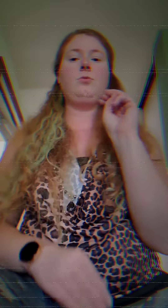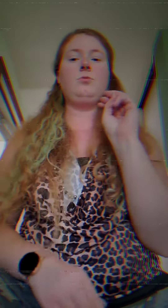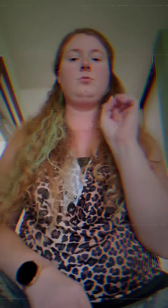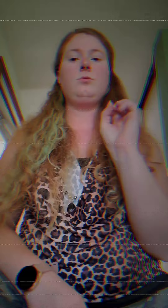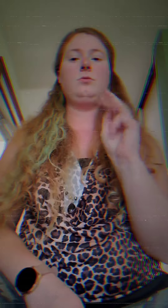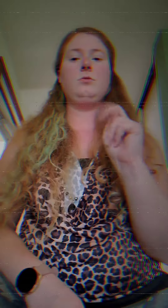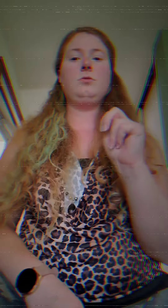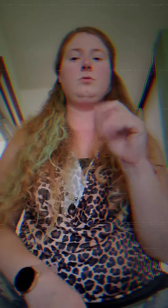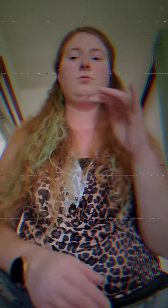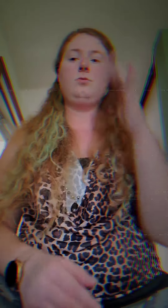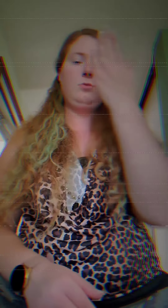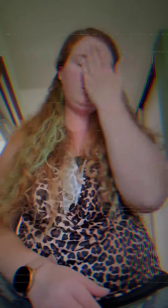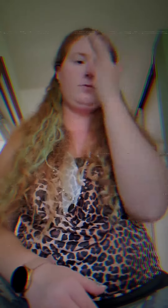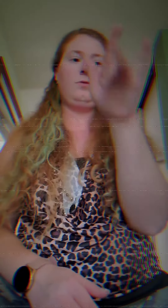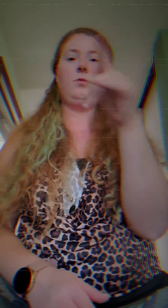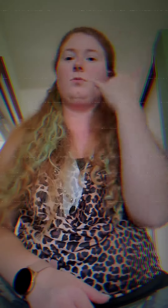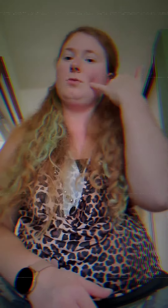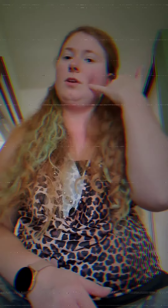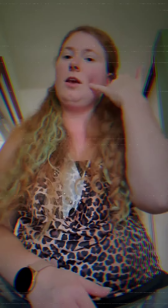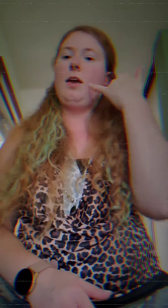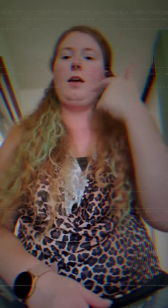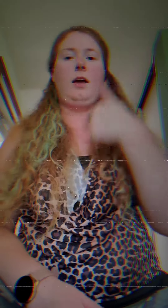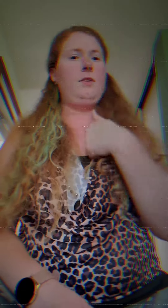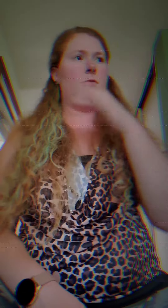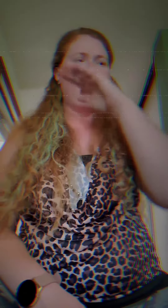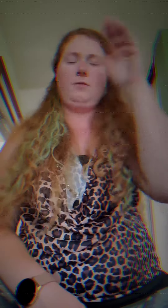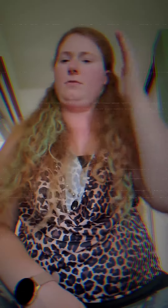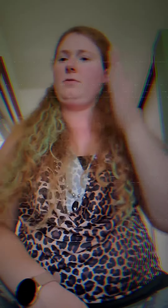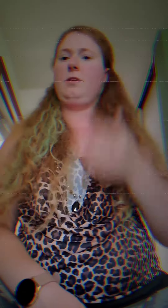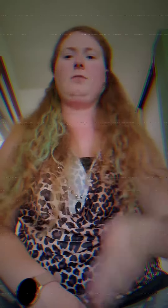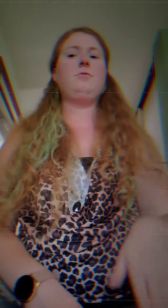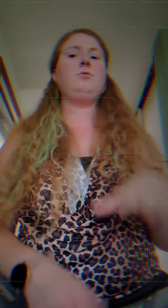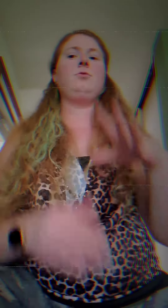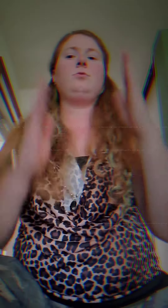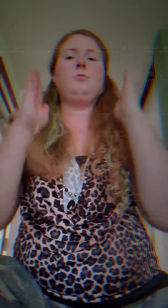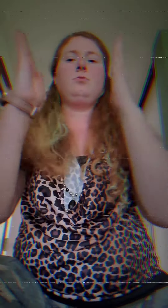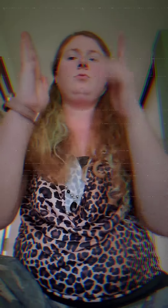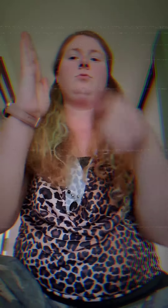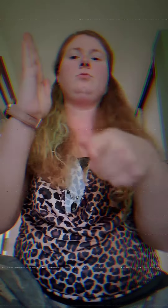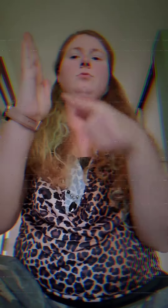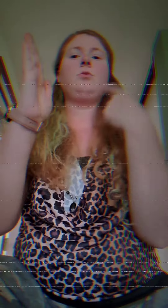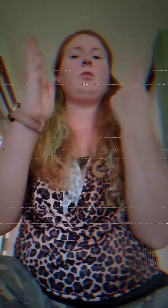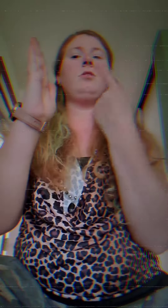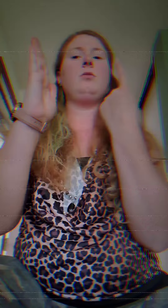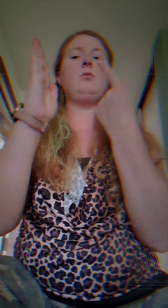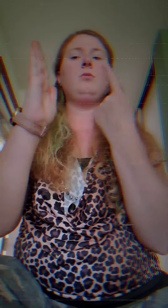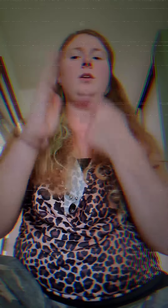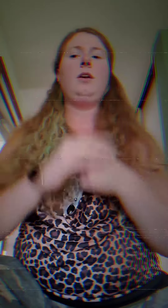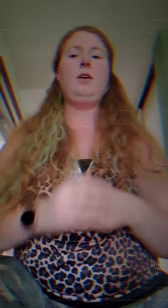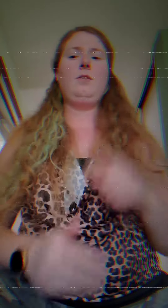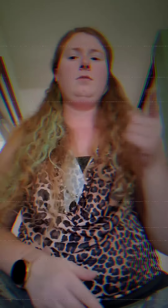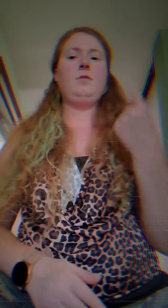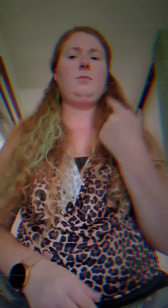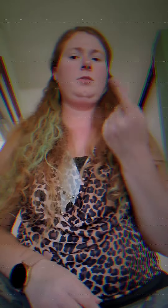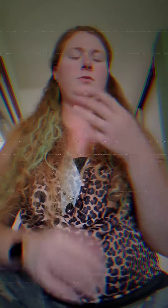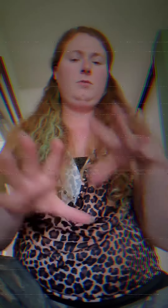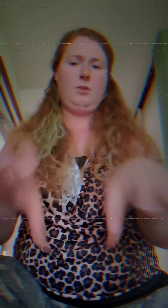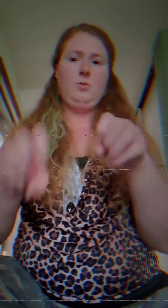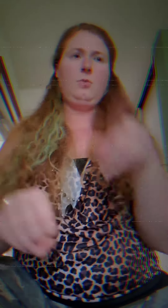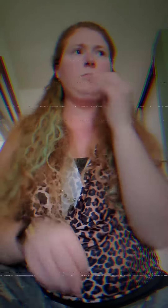your own, glued to your phone. Never would have left you alone. Someone else to